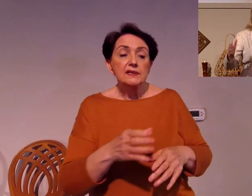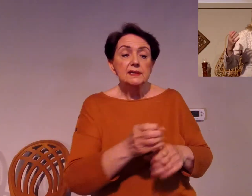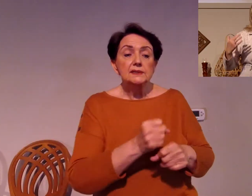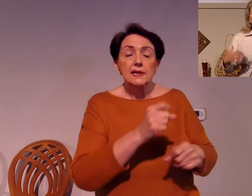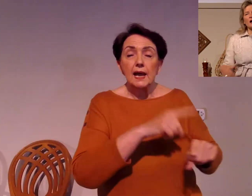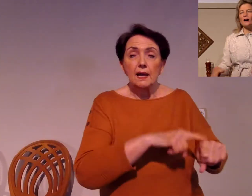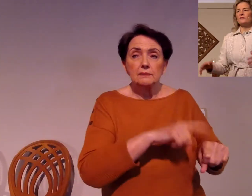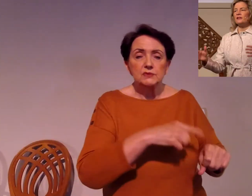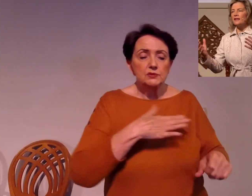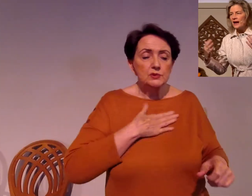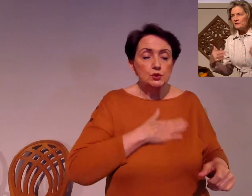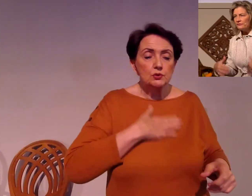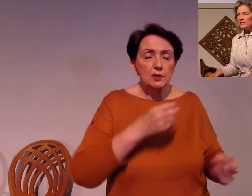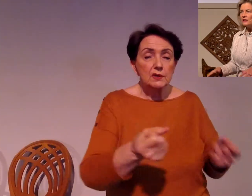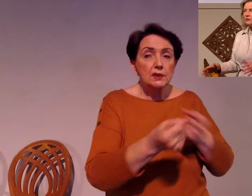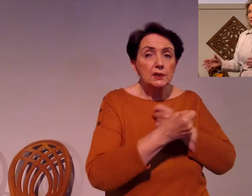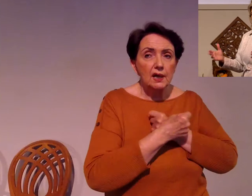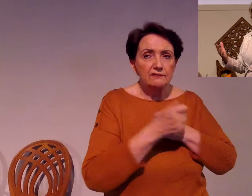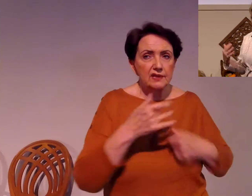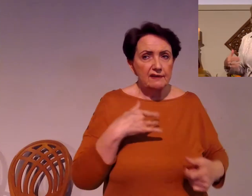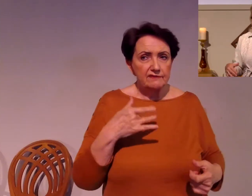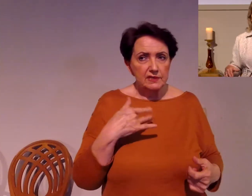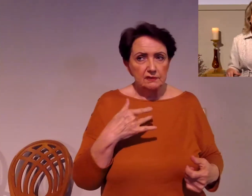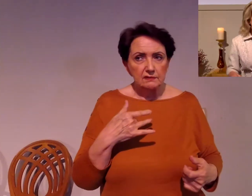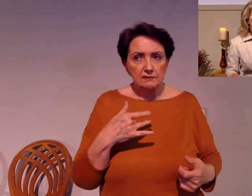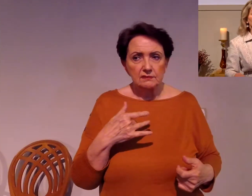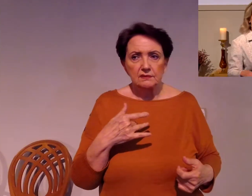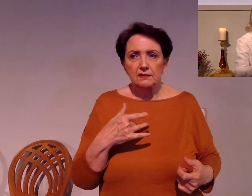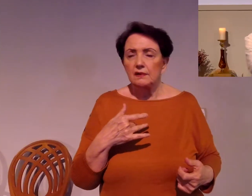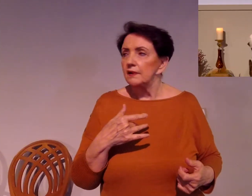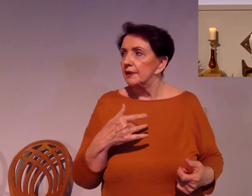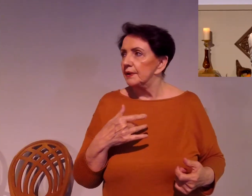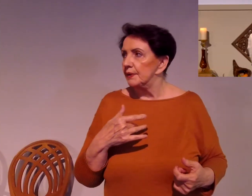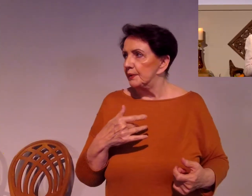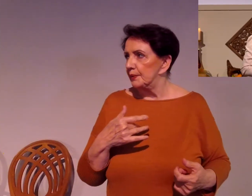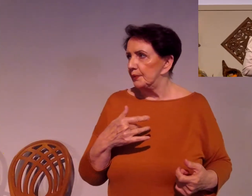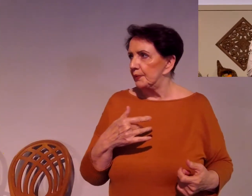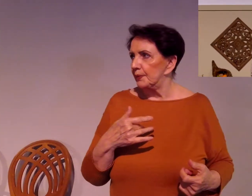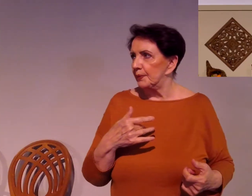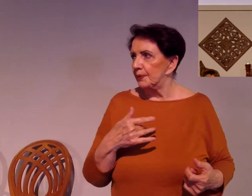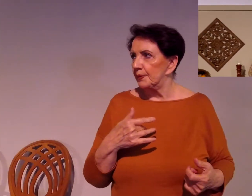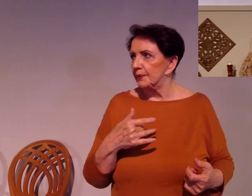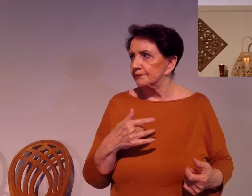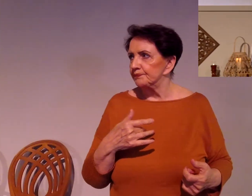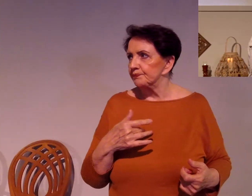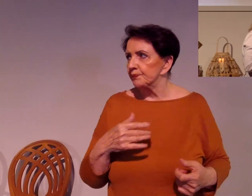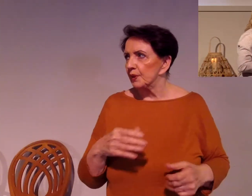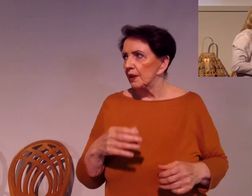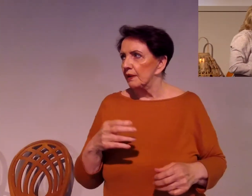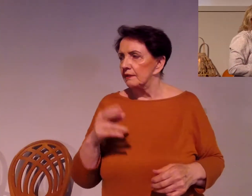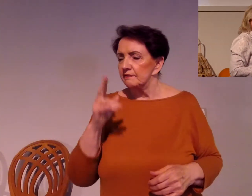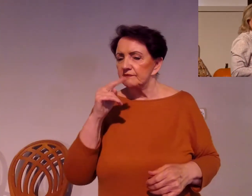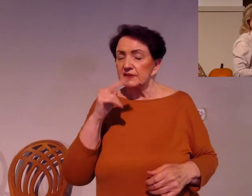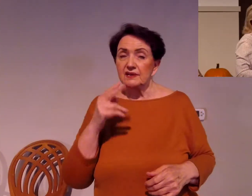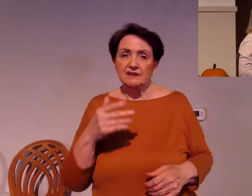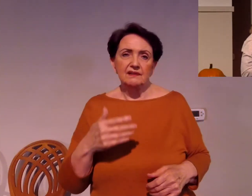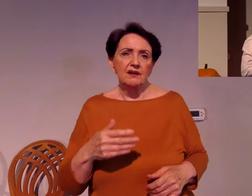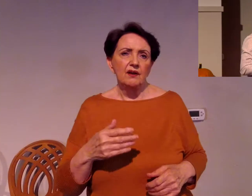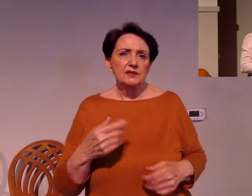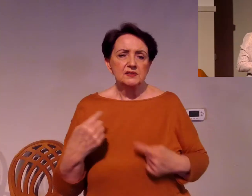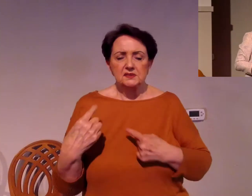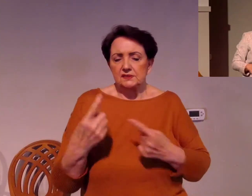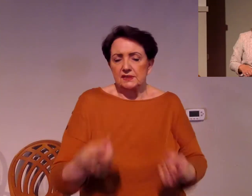enjoy the love that I feel. Now, we do all kinds of funny things. I watched myself over these